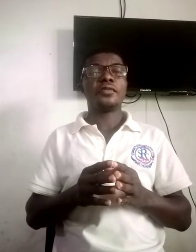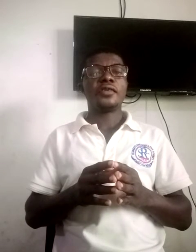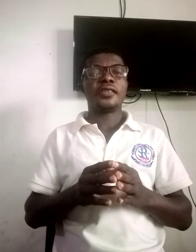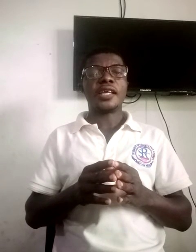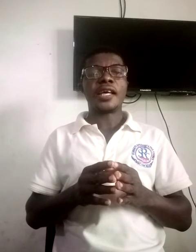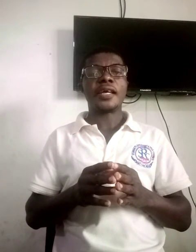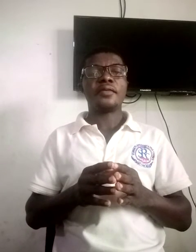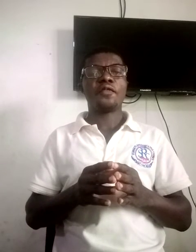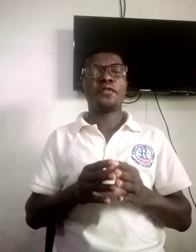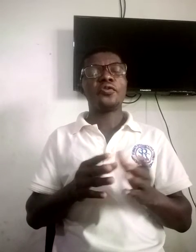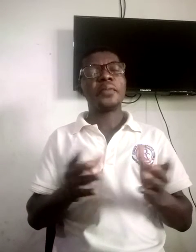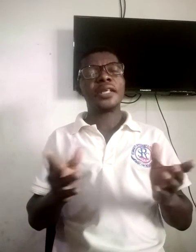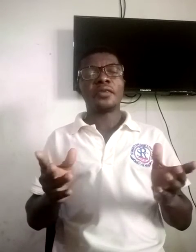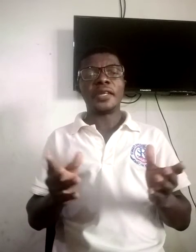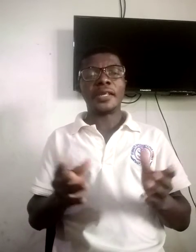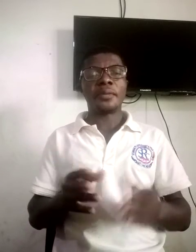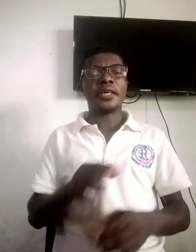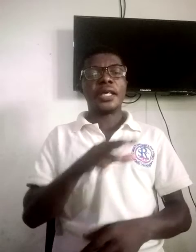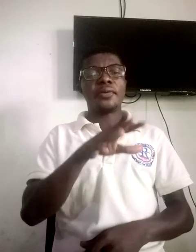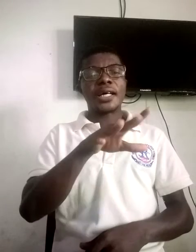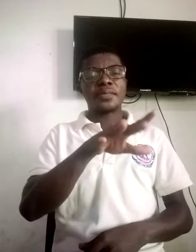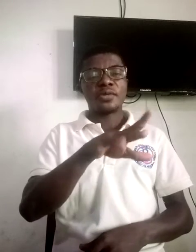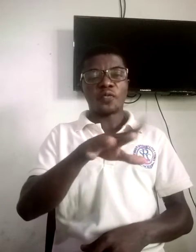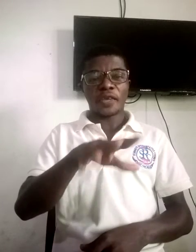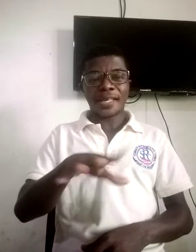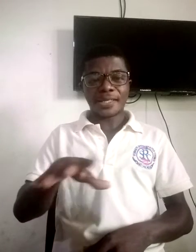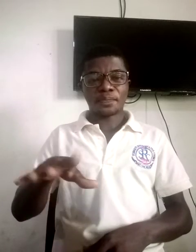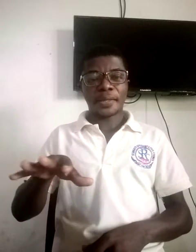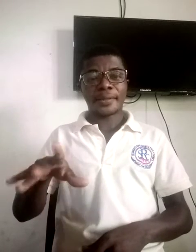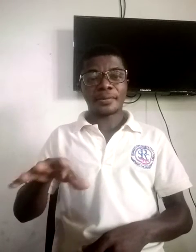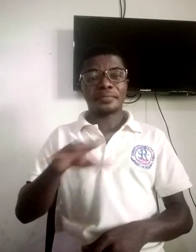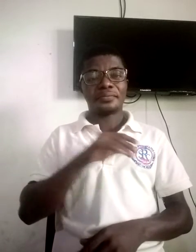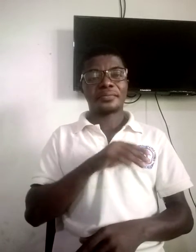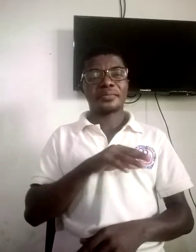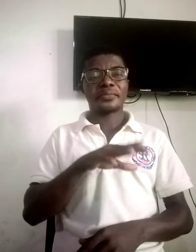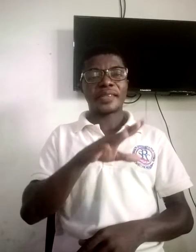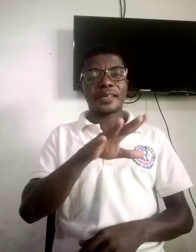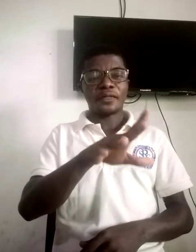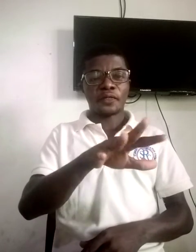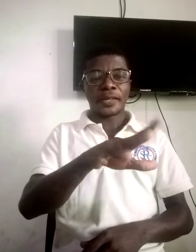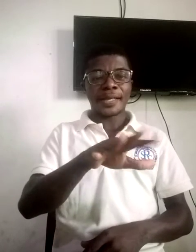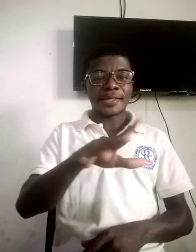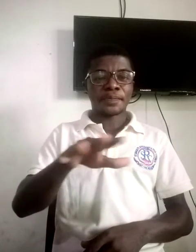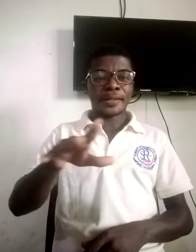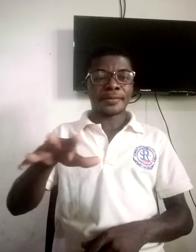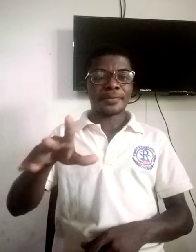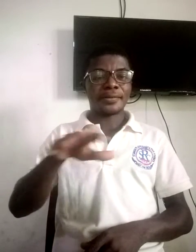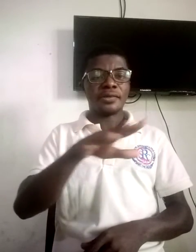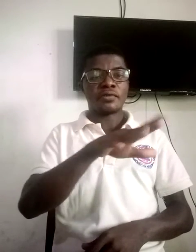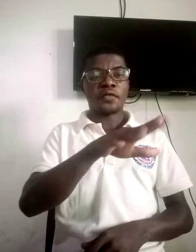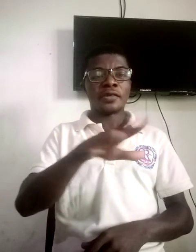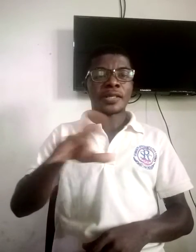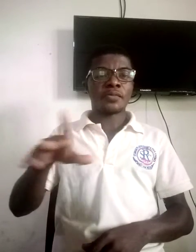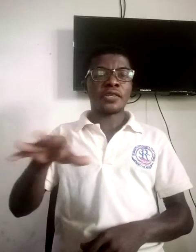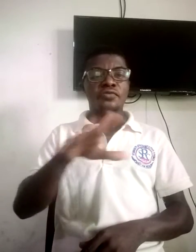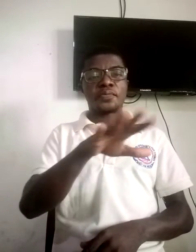the full meaning of the name, you ask me to finger spell finger spell. So if you want somebody to spell